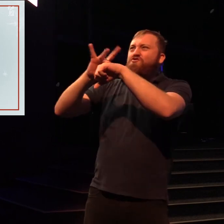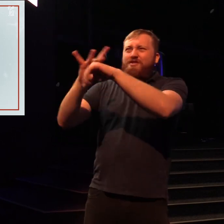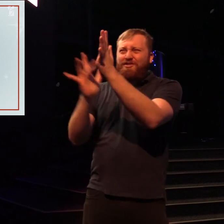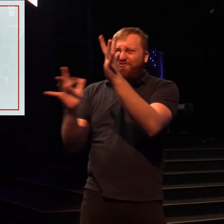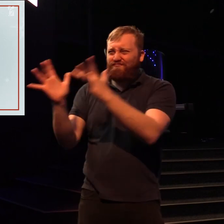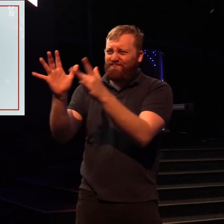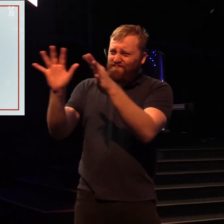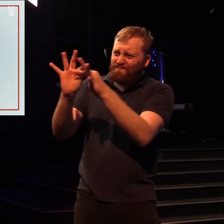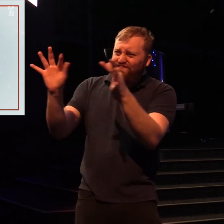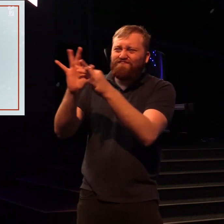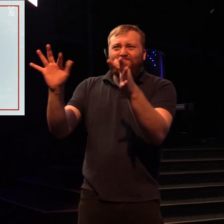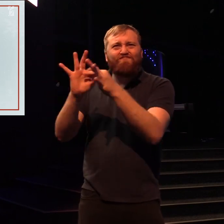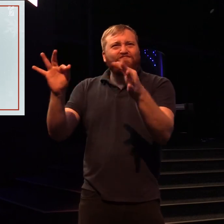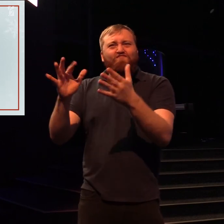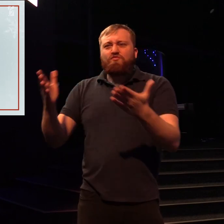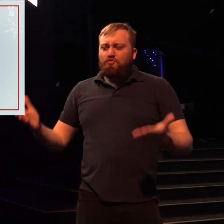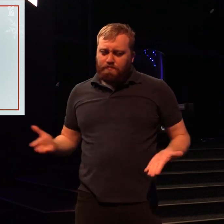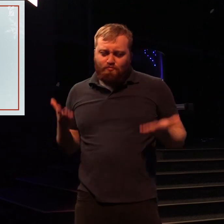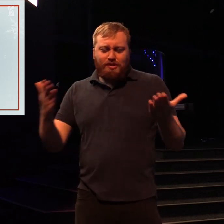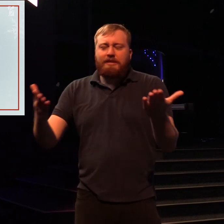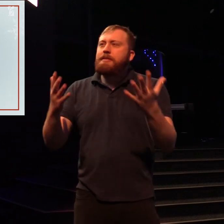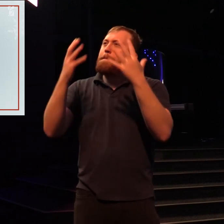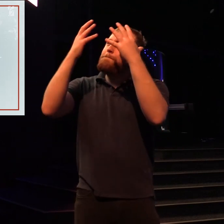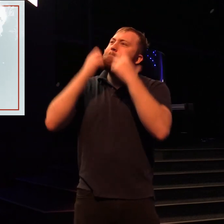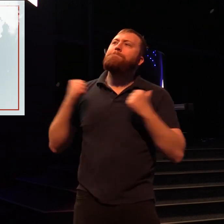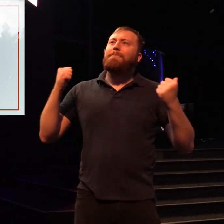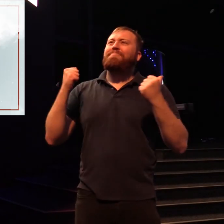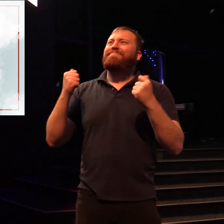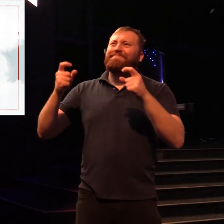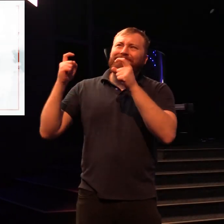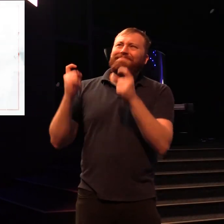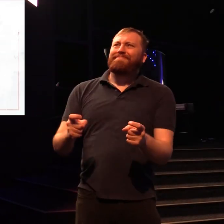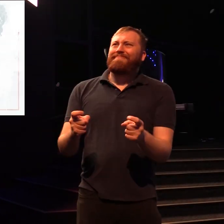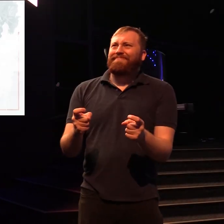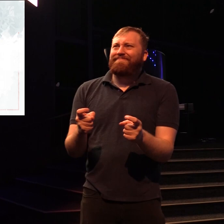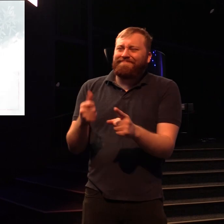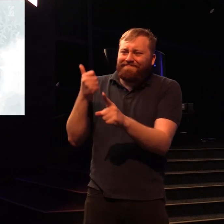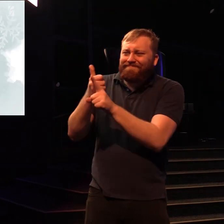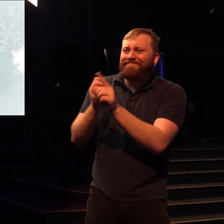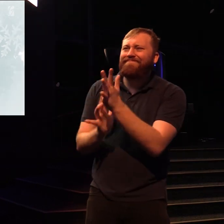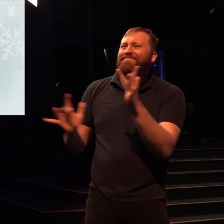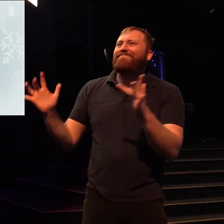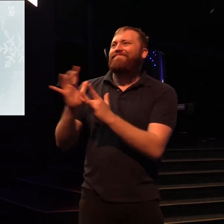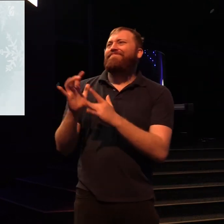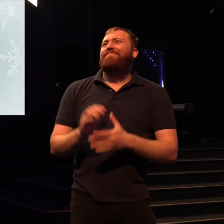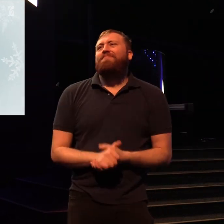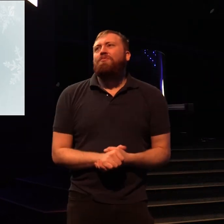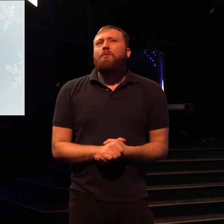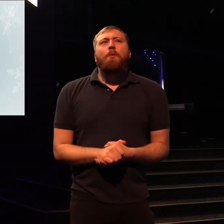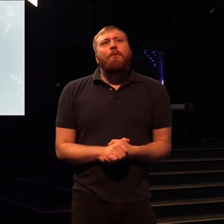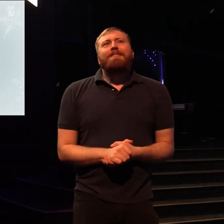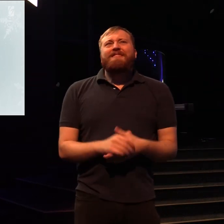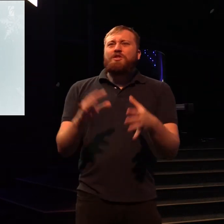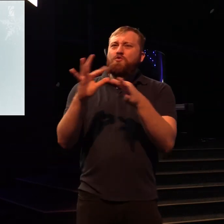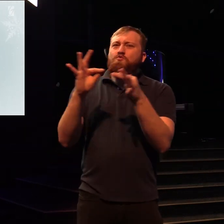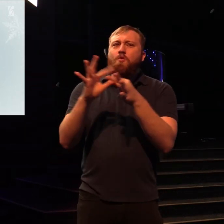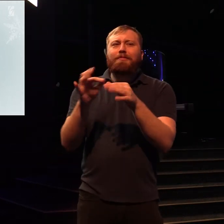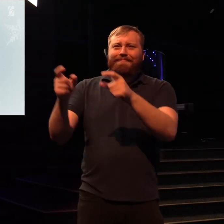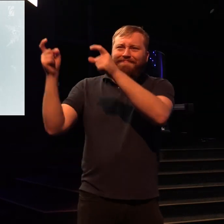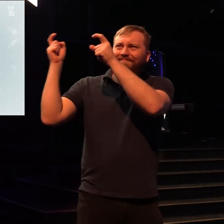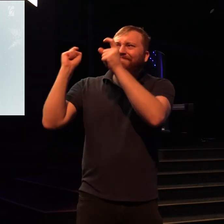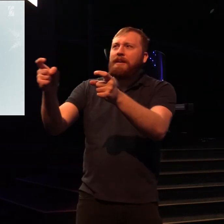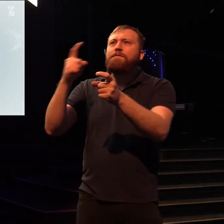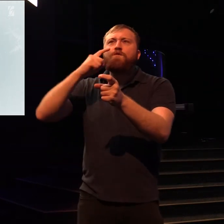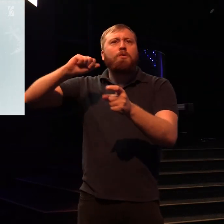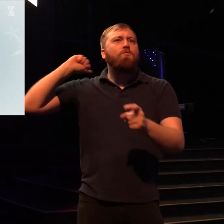the greatest gift ever given, his Son. words are gifts He wants to give each one of